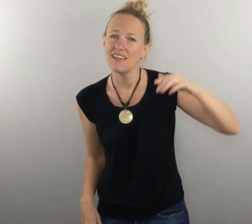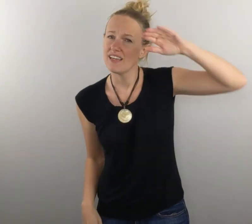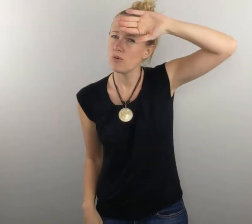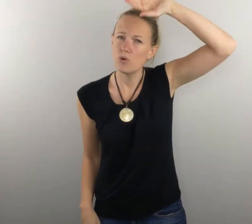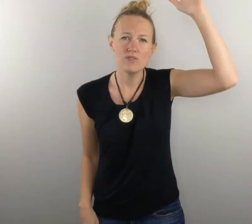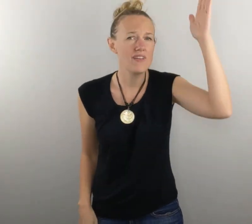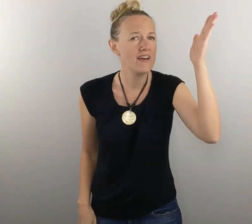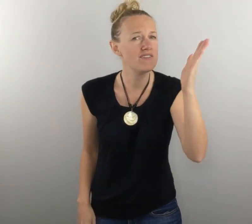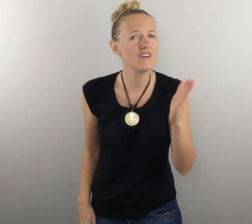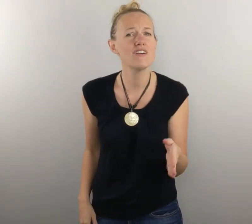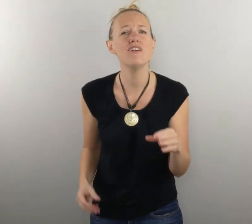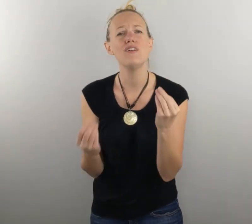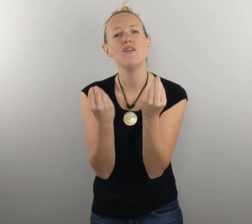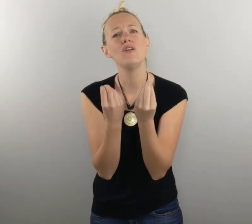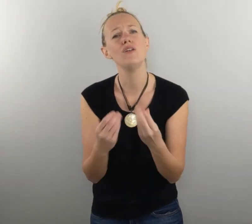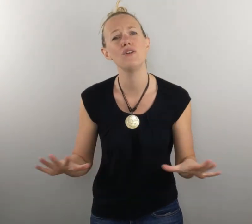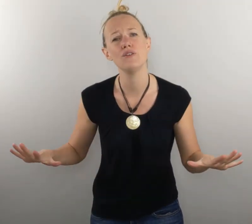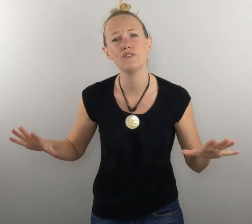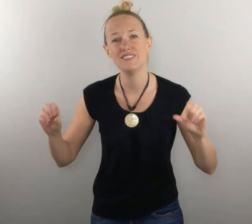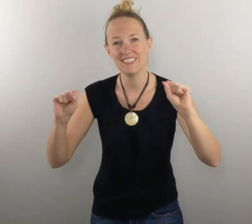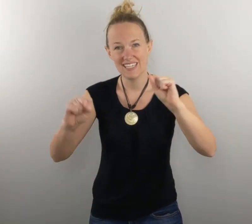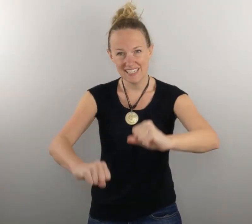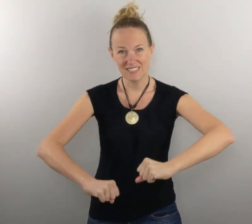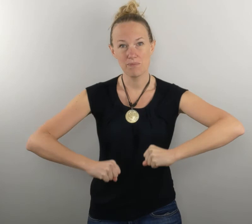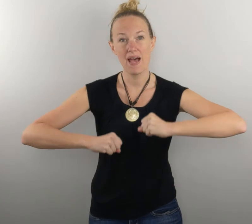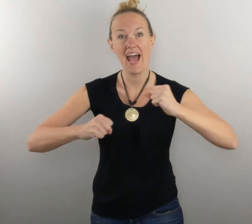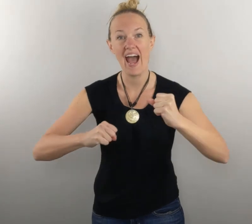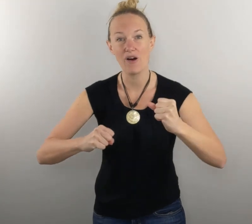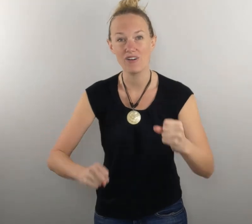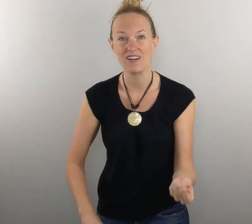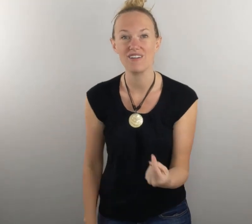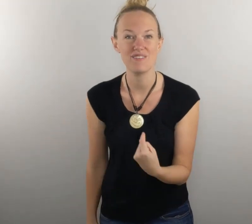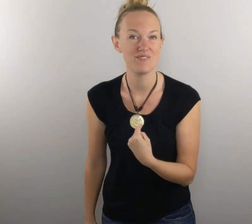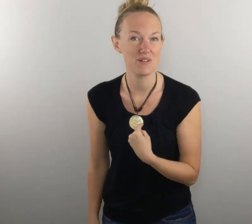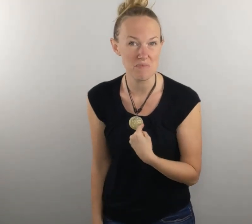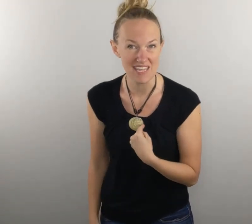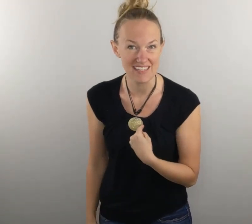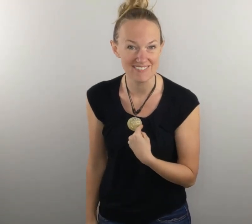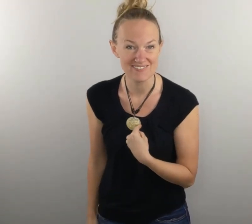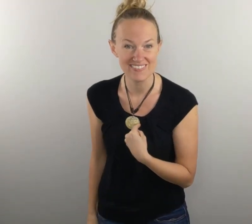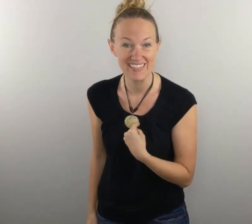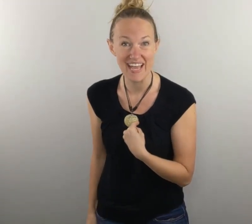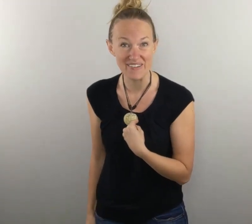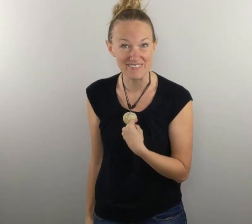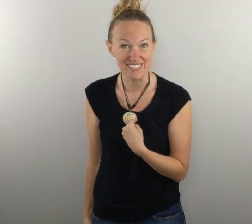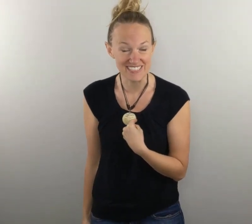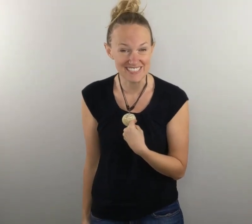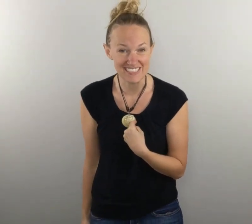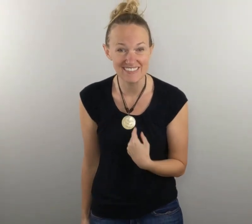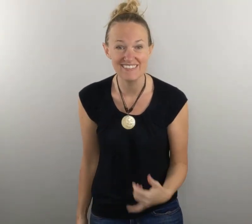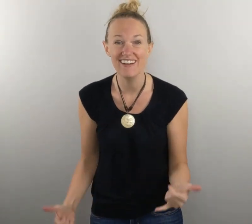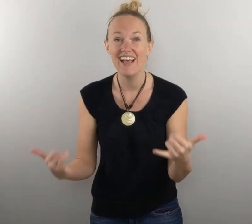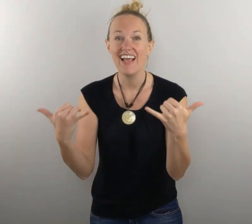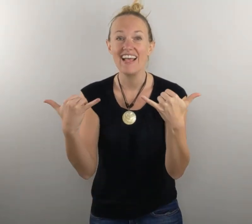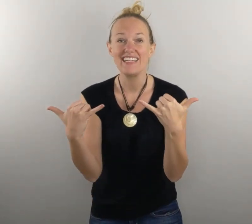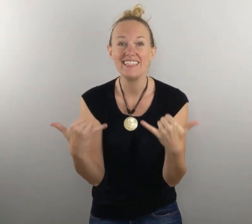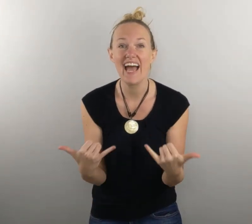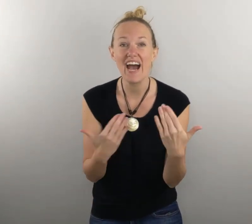It will never lose its power for me. Now verse 2. Now